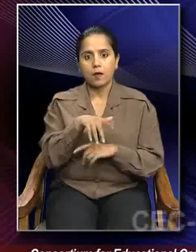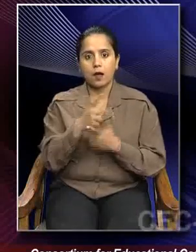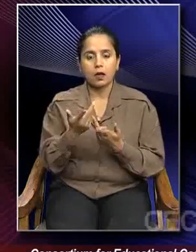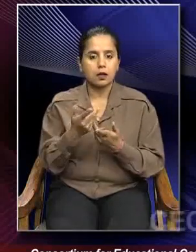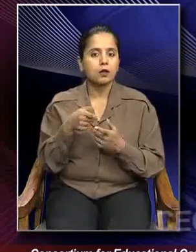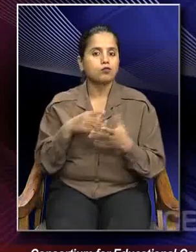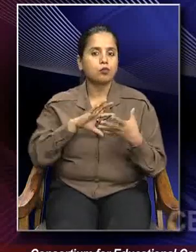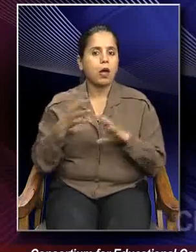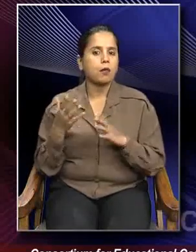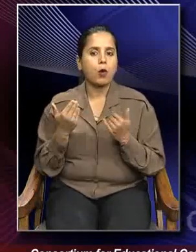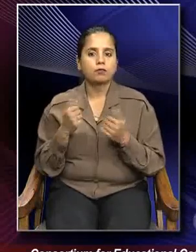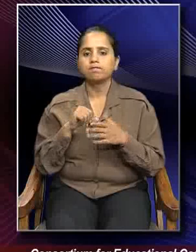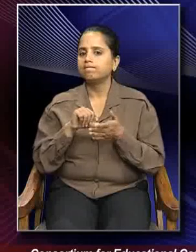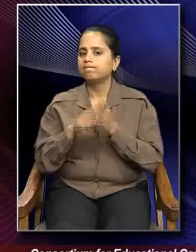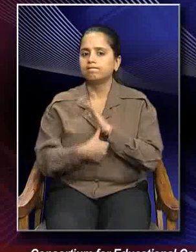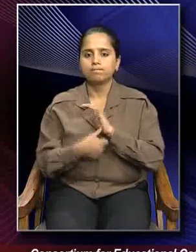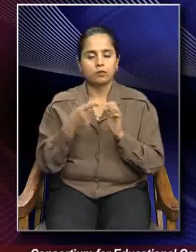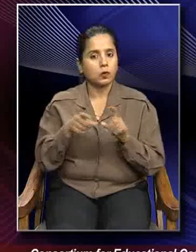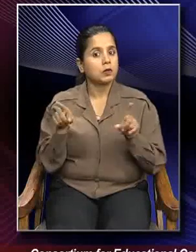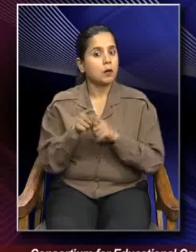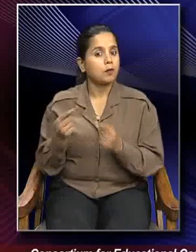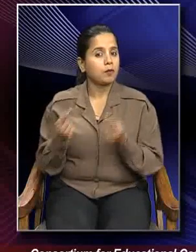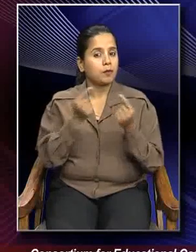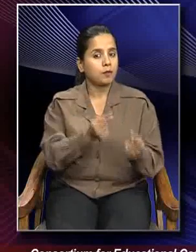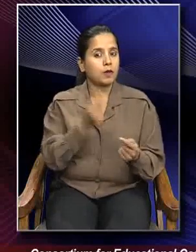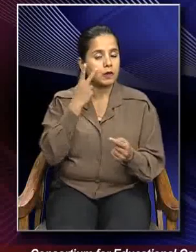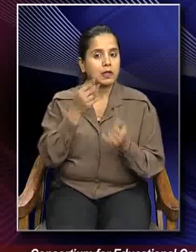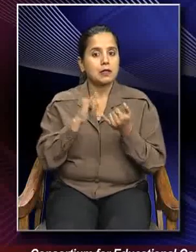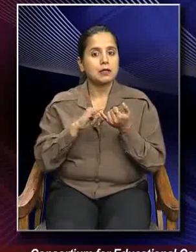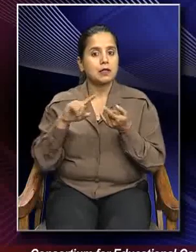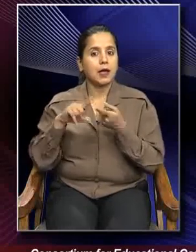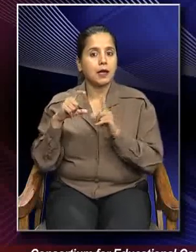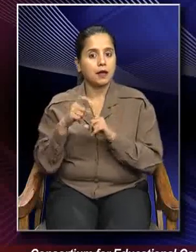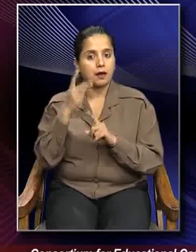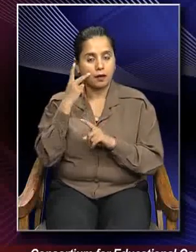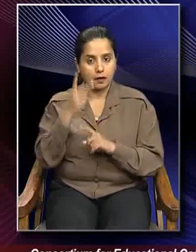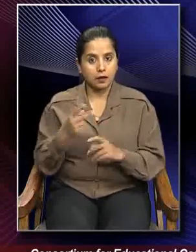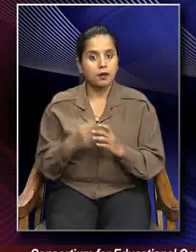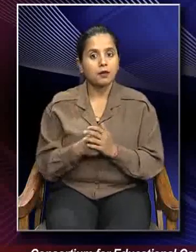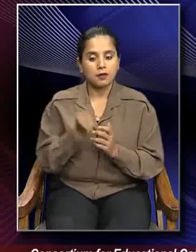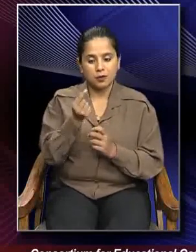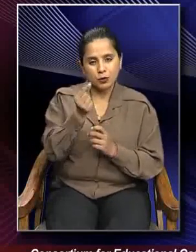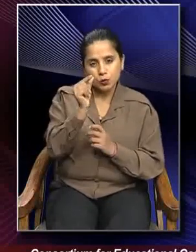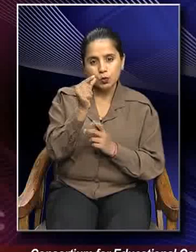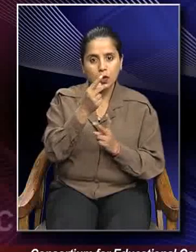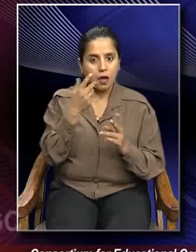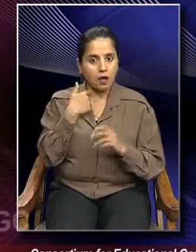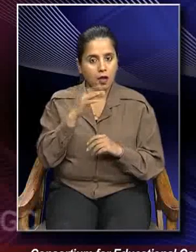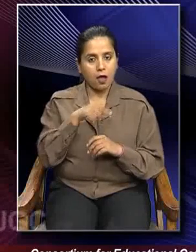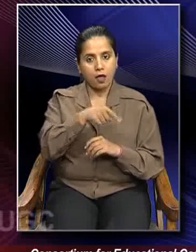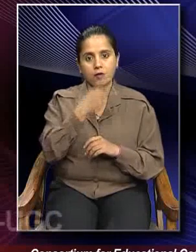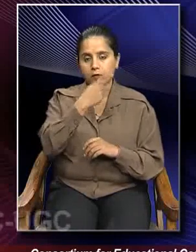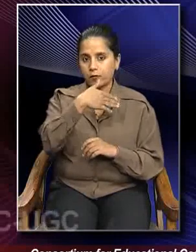produced. As in the case of a seed which we have